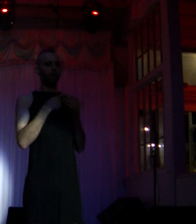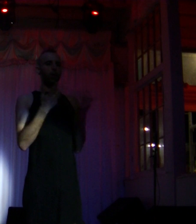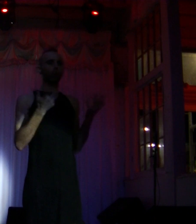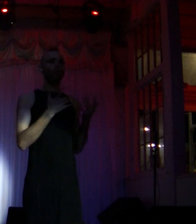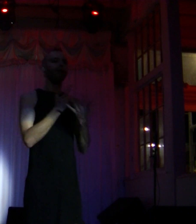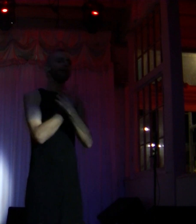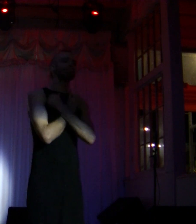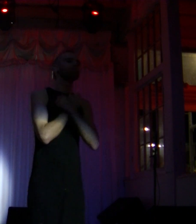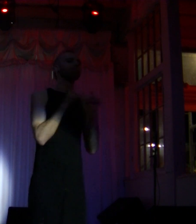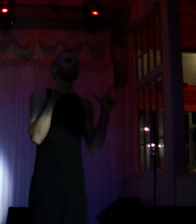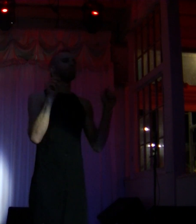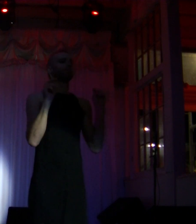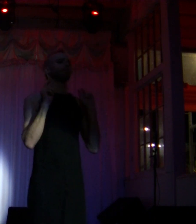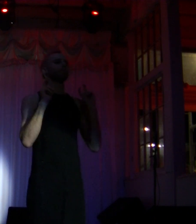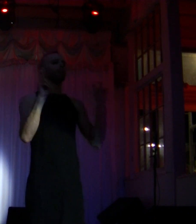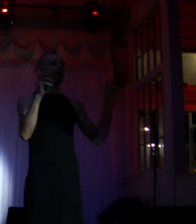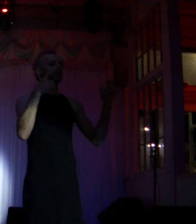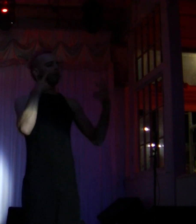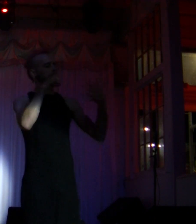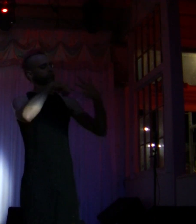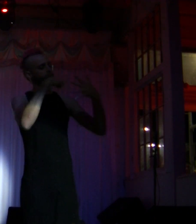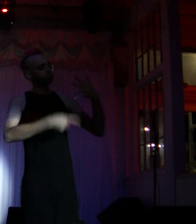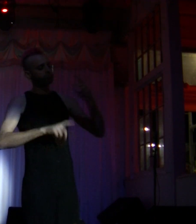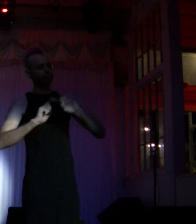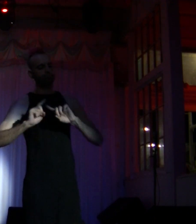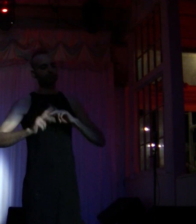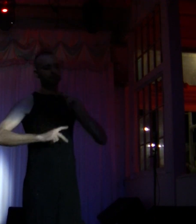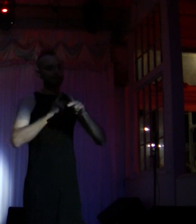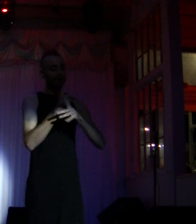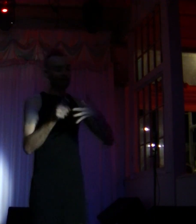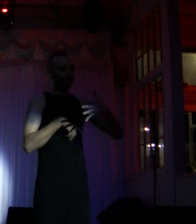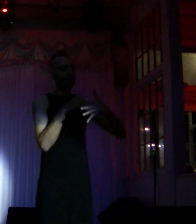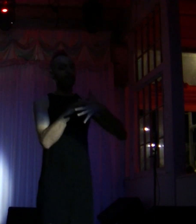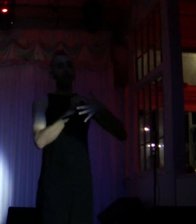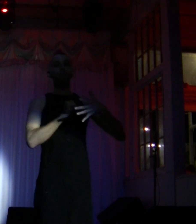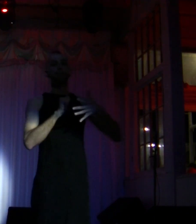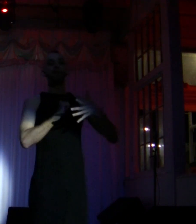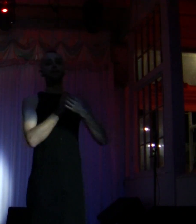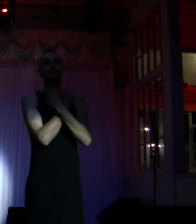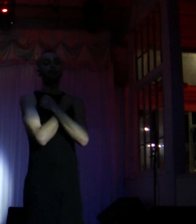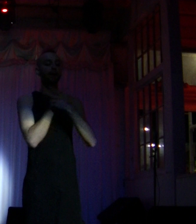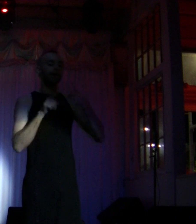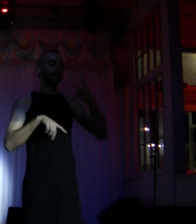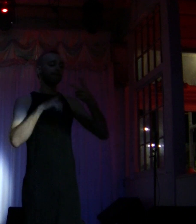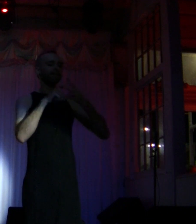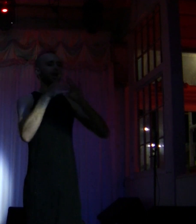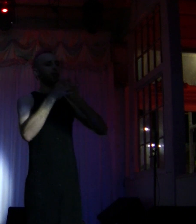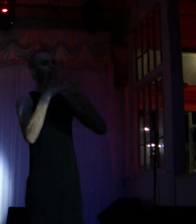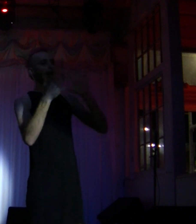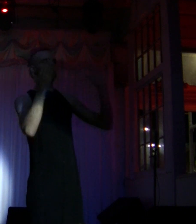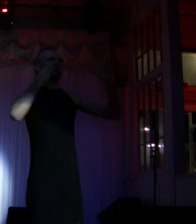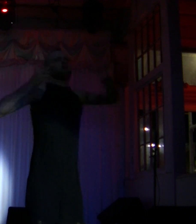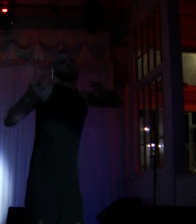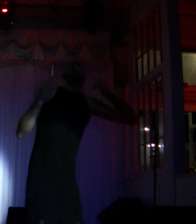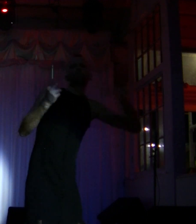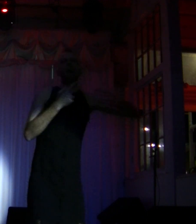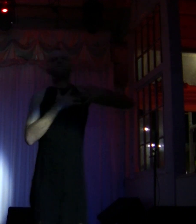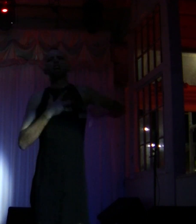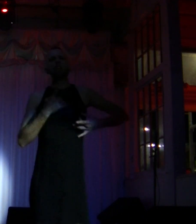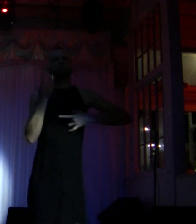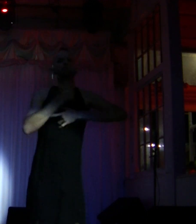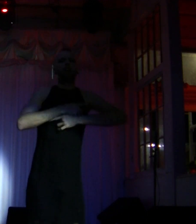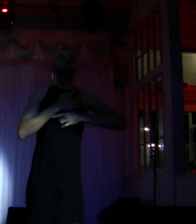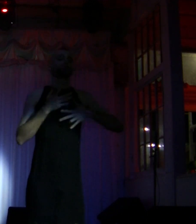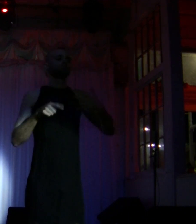that exist out there. So I got self-love, I got breakups, in case anybody in here is like, oh, Valentine's Day.